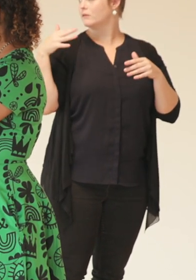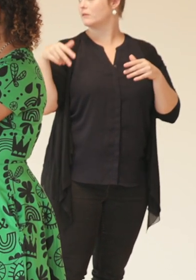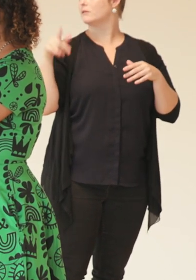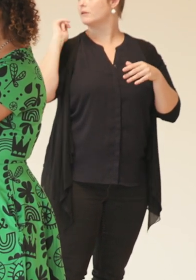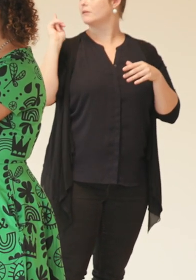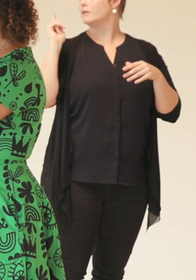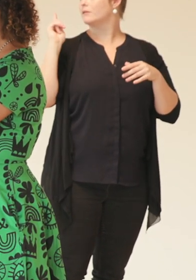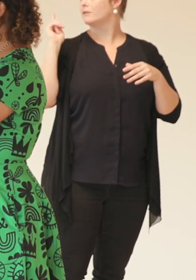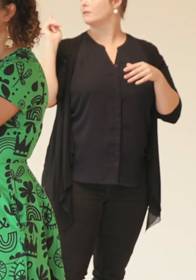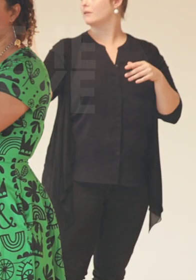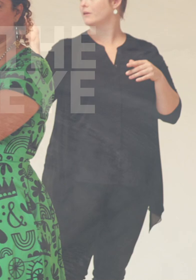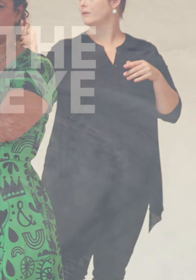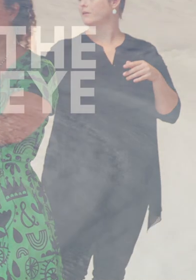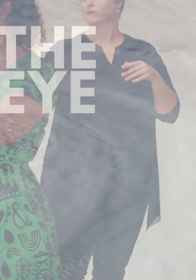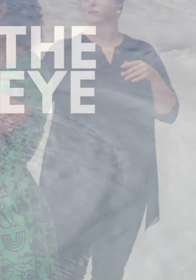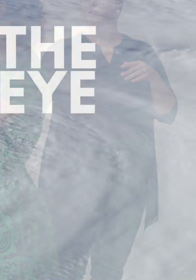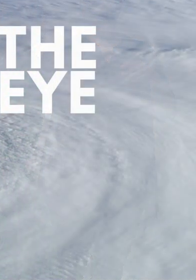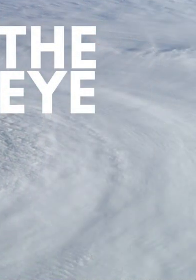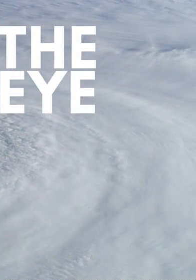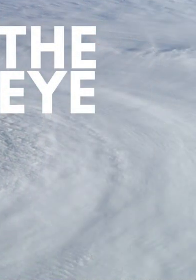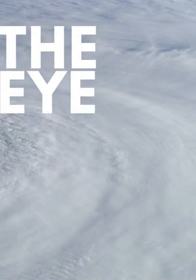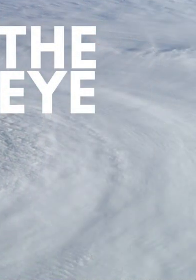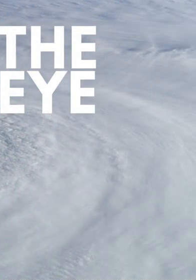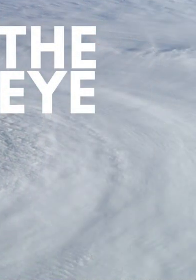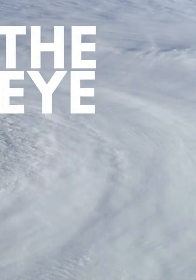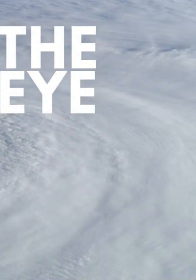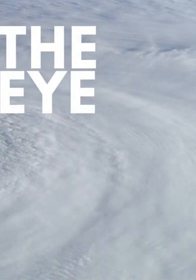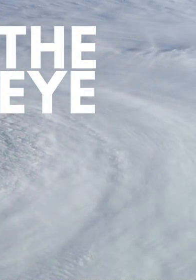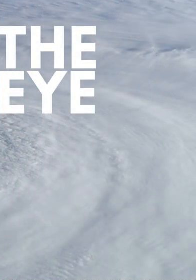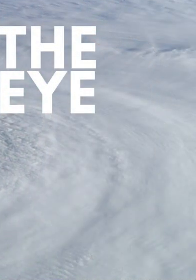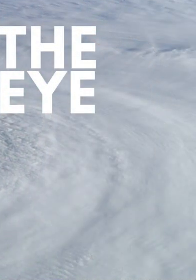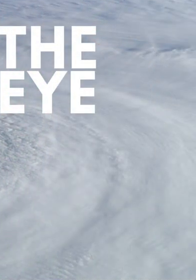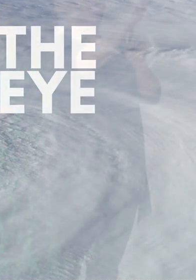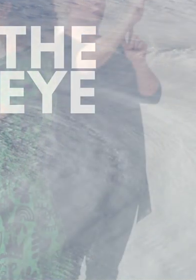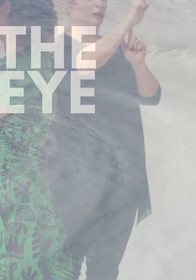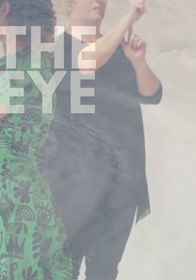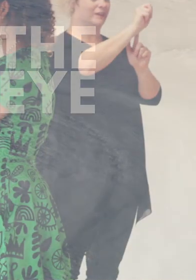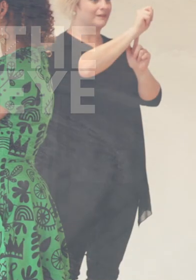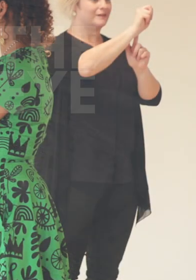Listen, yeah. Yeah, listen, I wanted to say that listening is like being in the eye of the hurricane.